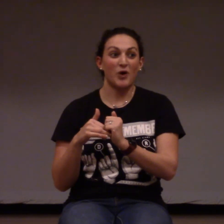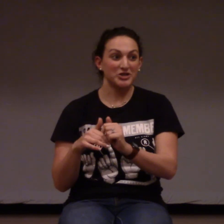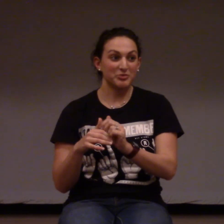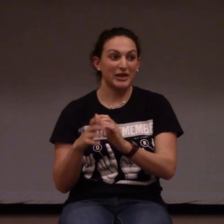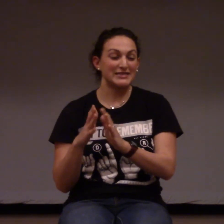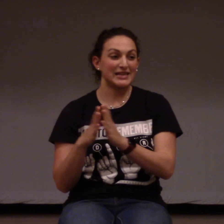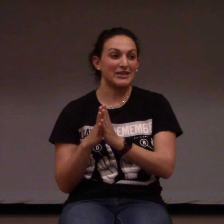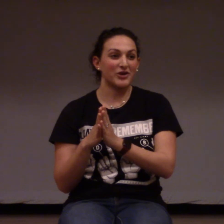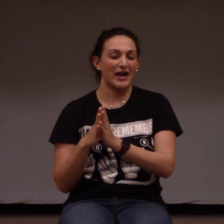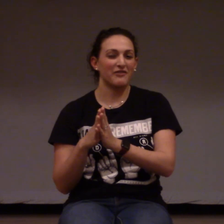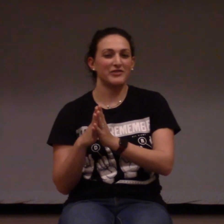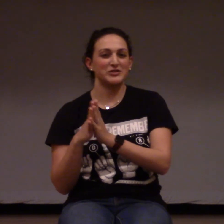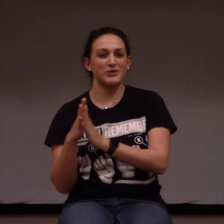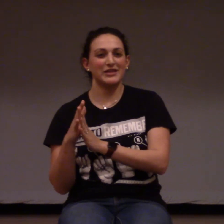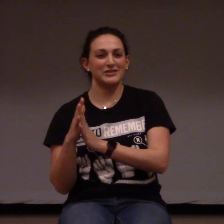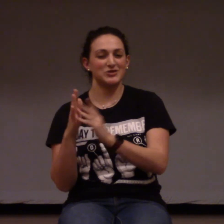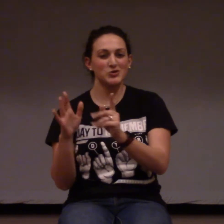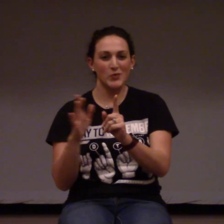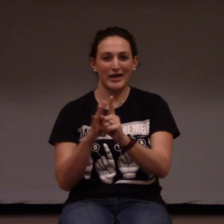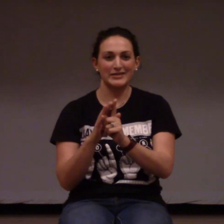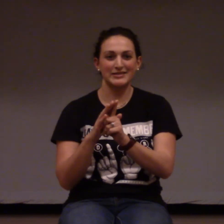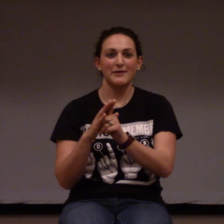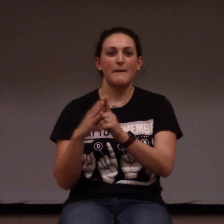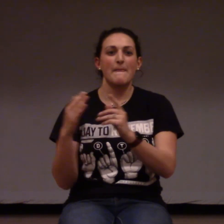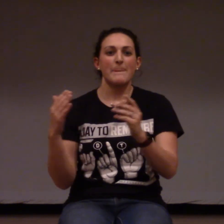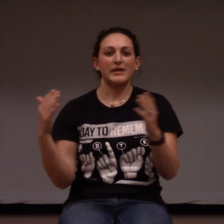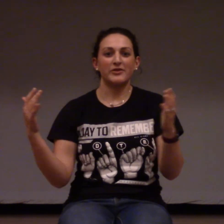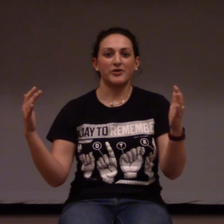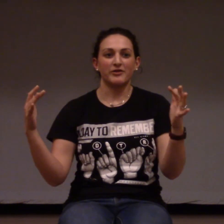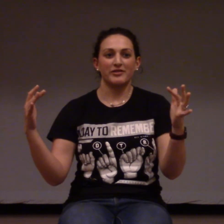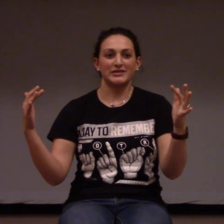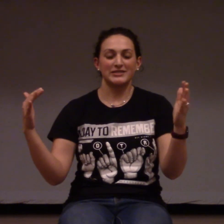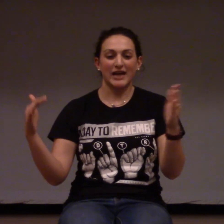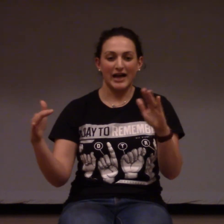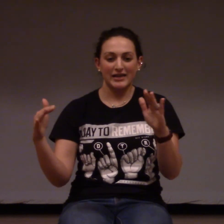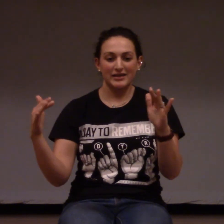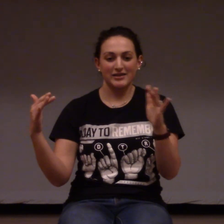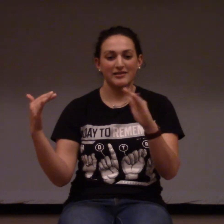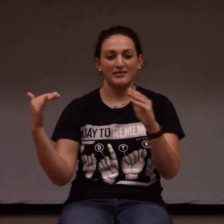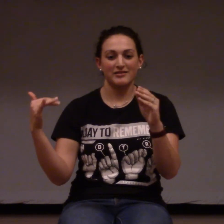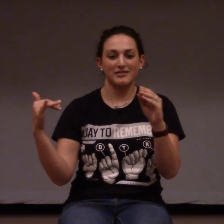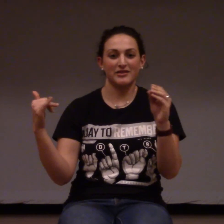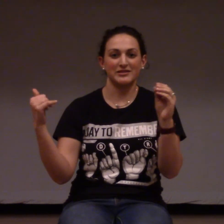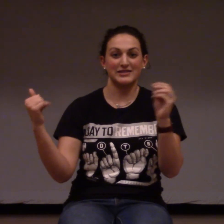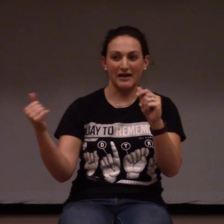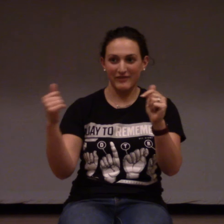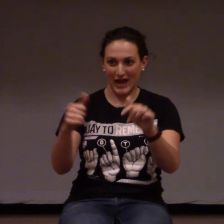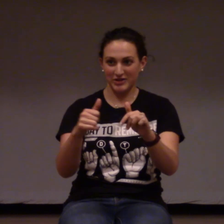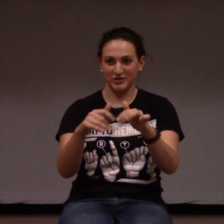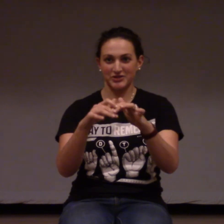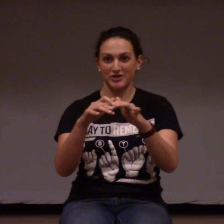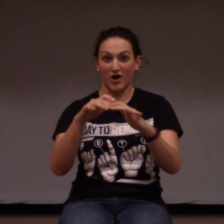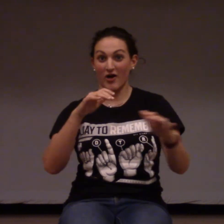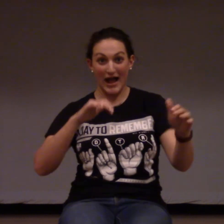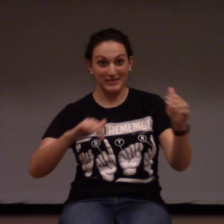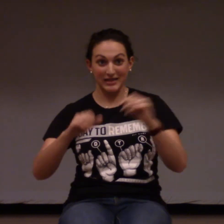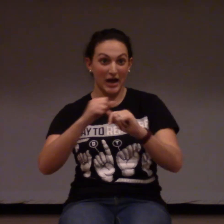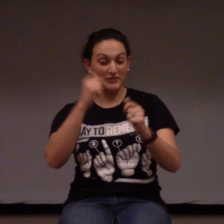the plays. They do it two ways. Either the sign the deaf actors are acting it out,